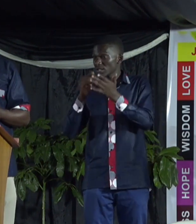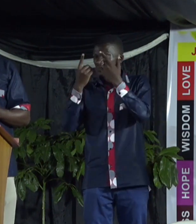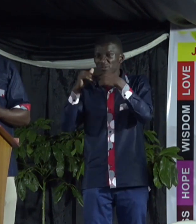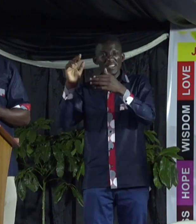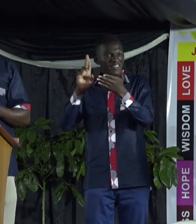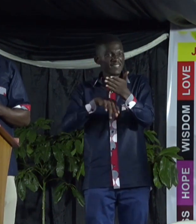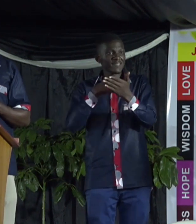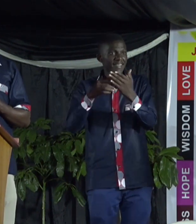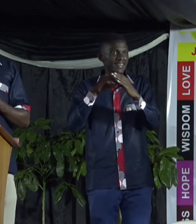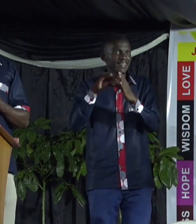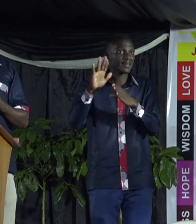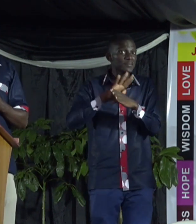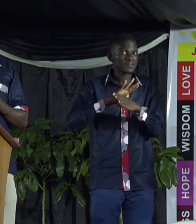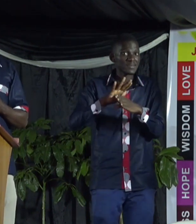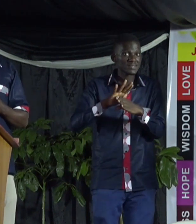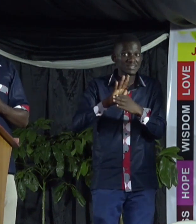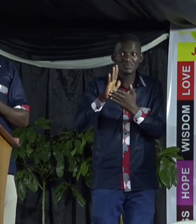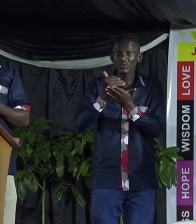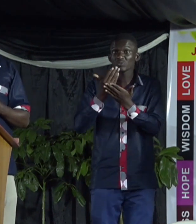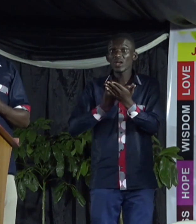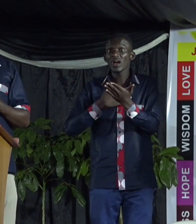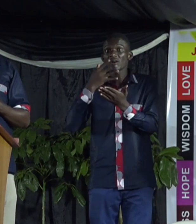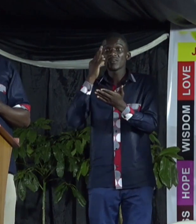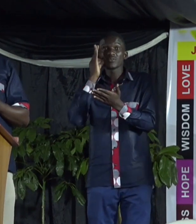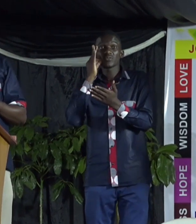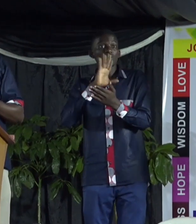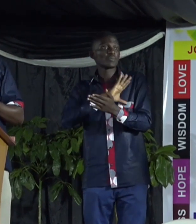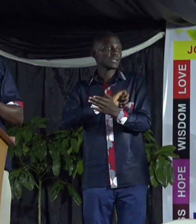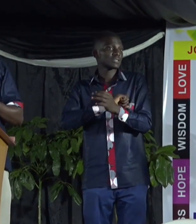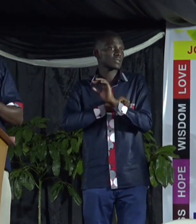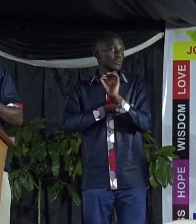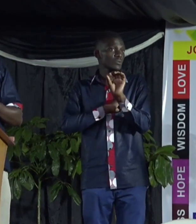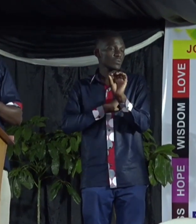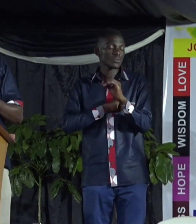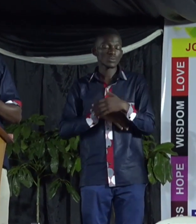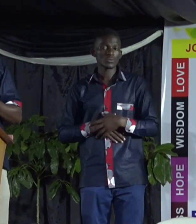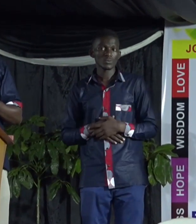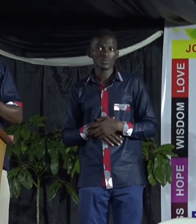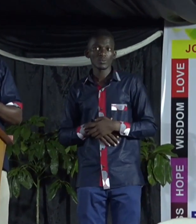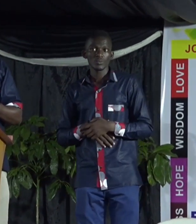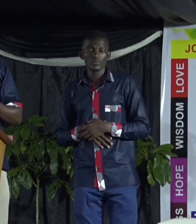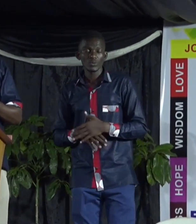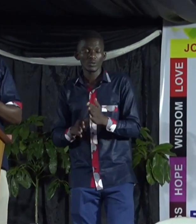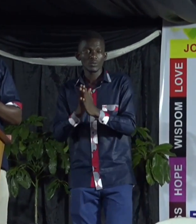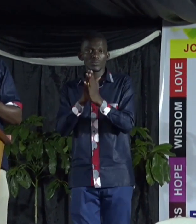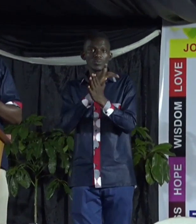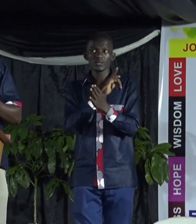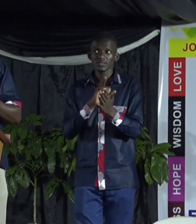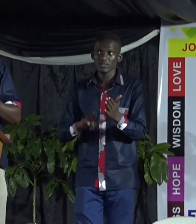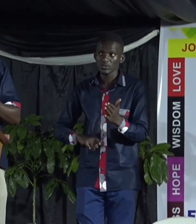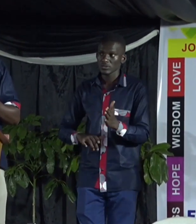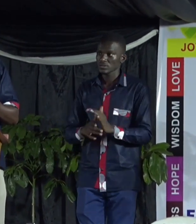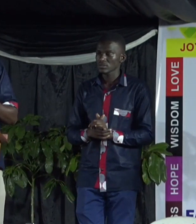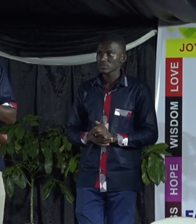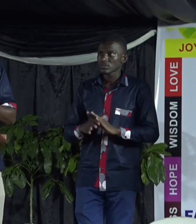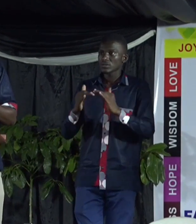in business. Tulemereddwa mu business because of not bearing that fruit of endurance. Praise the Lord. Mukama